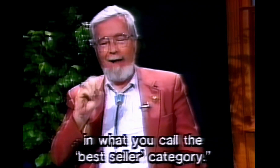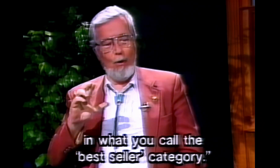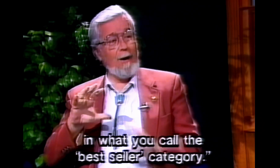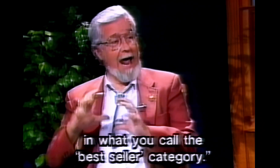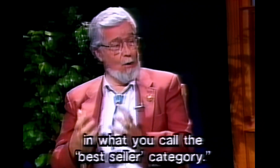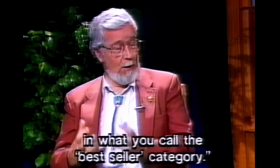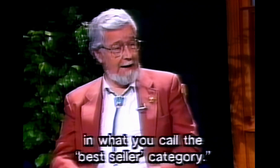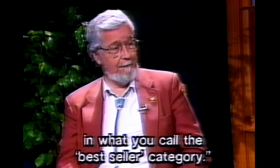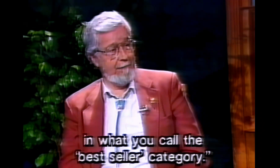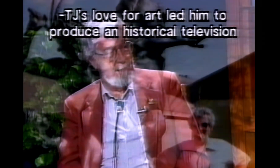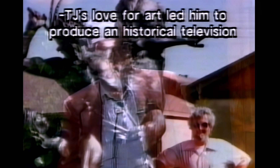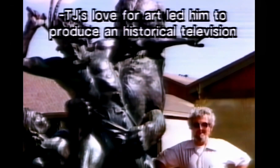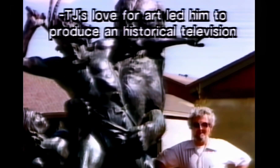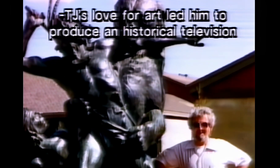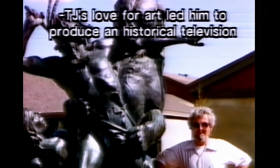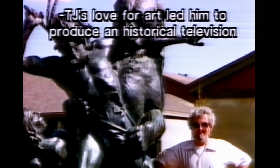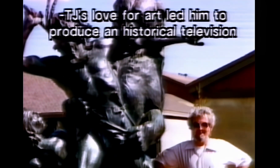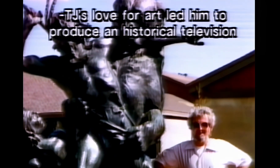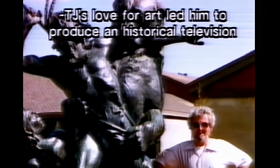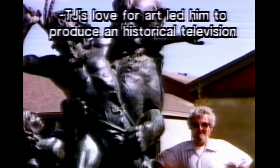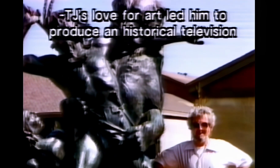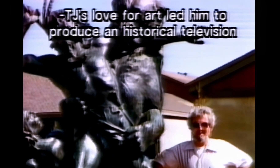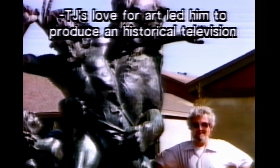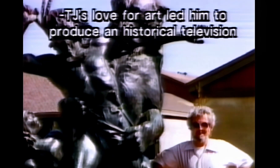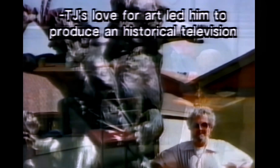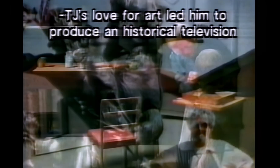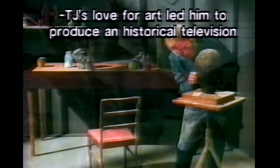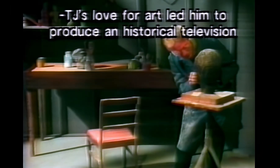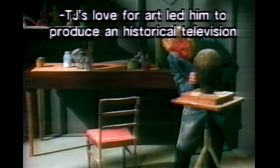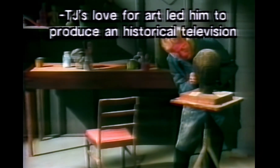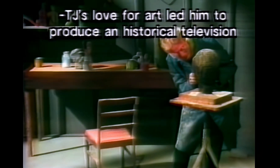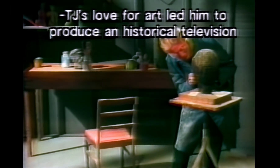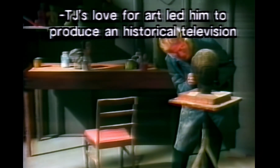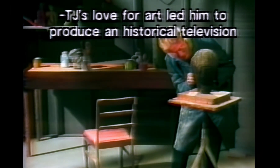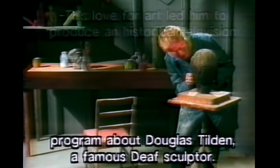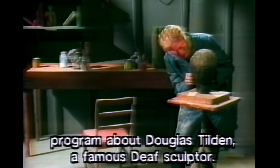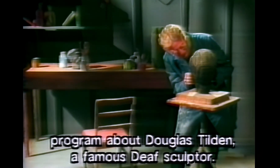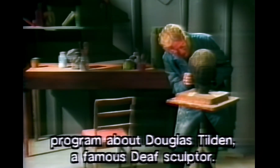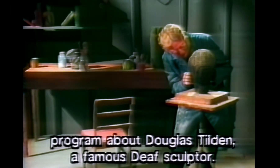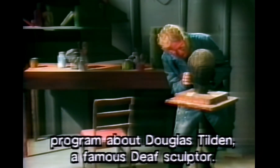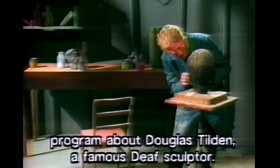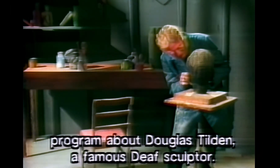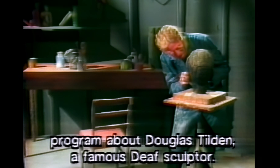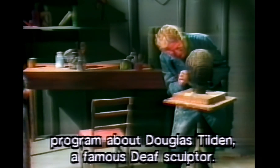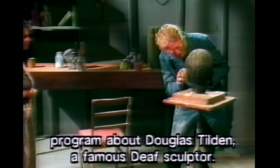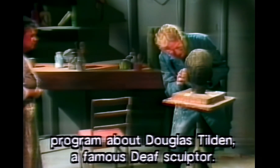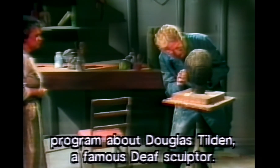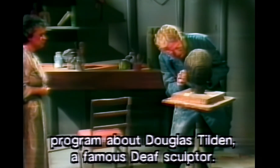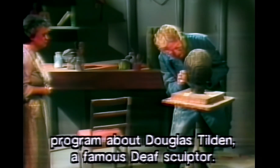bestseller category. TJ's love for art led him to produce an historical television program about Douglas Tilden, a famous